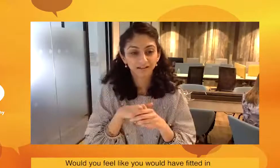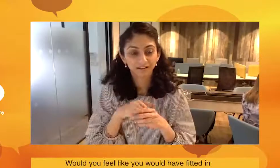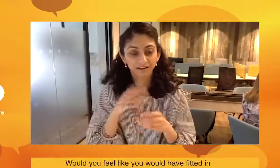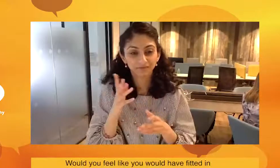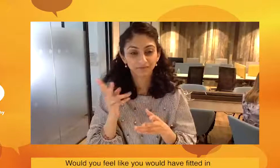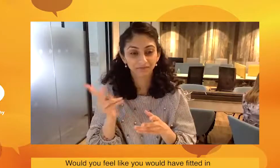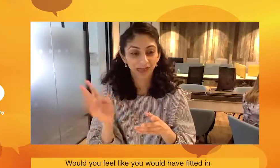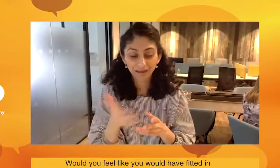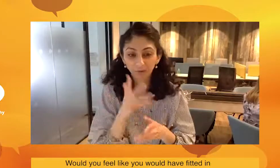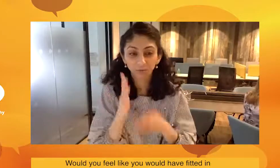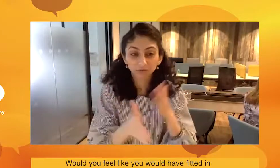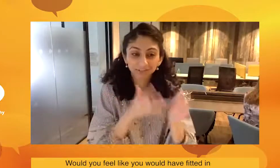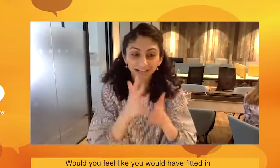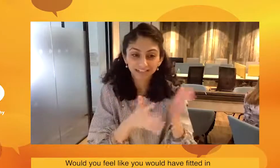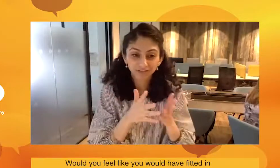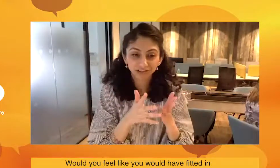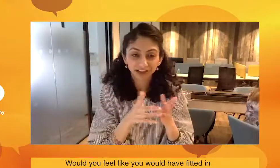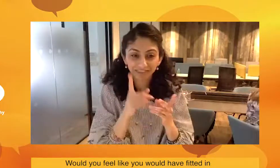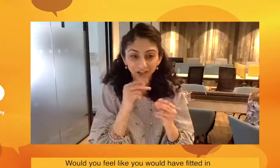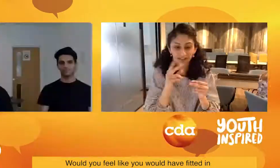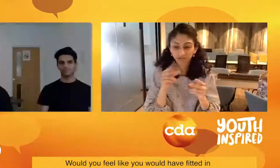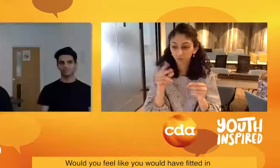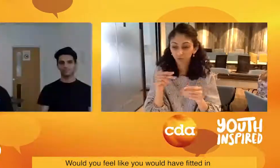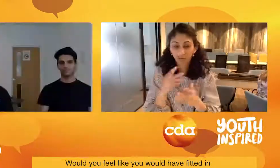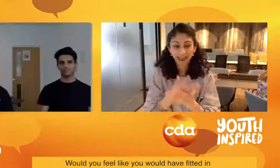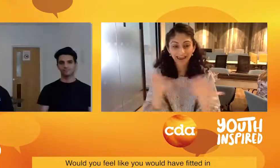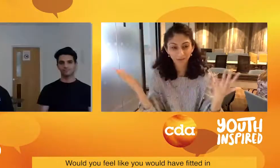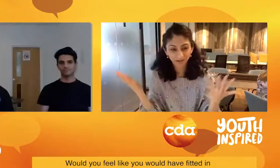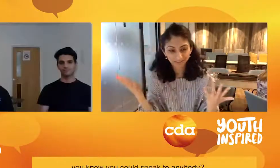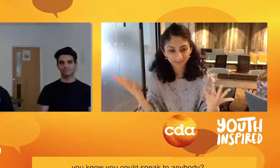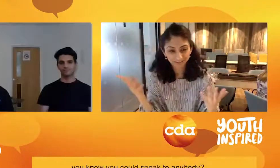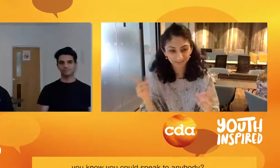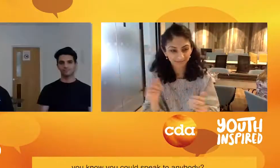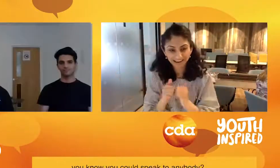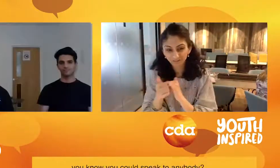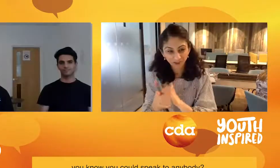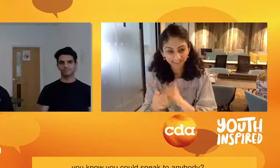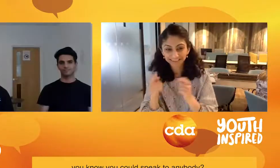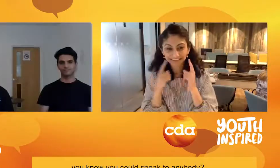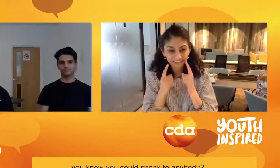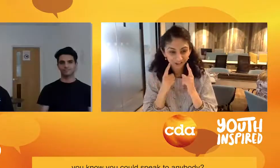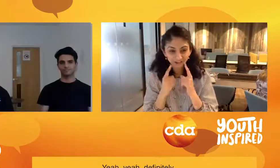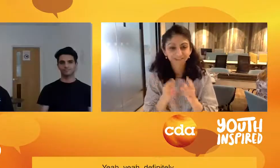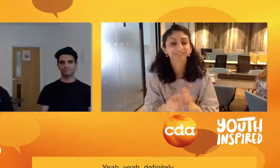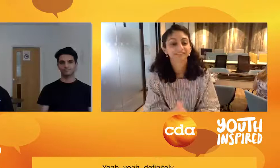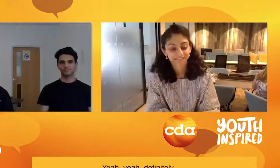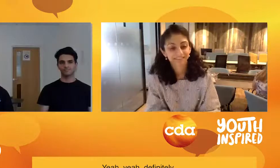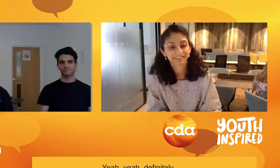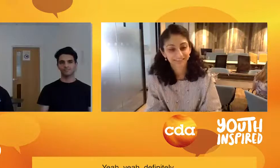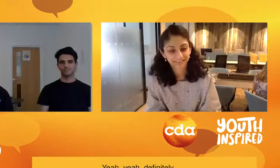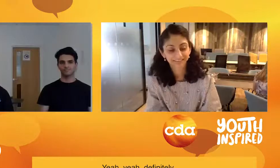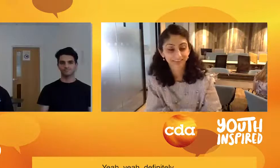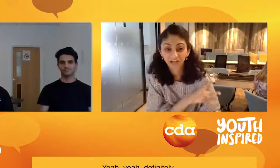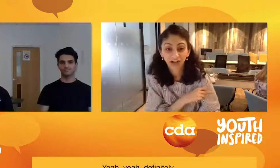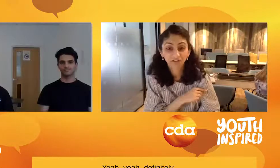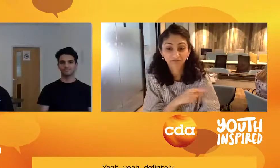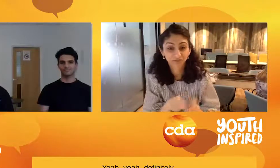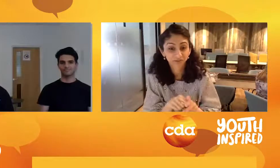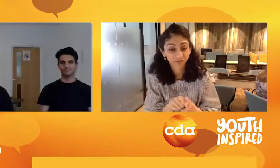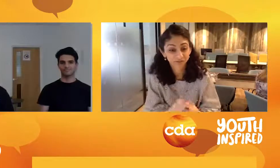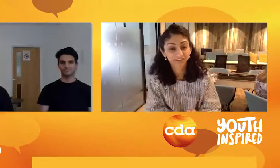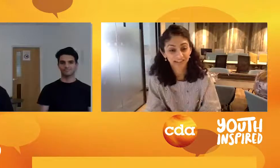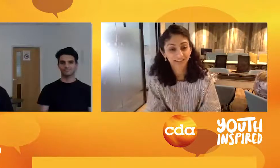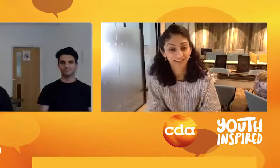Would you feel like you would have fitted in more had you learnt sign language, or, you could speak to anybody? Yeah,